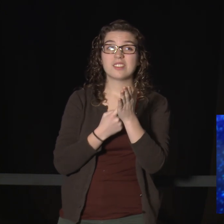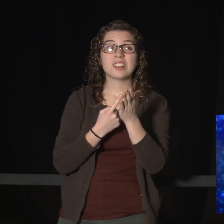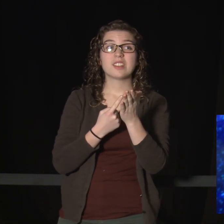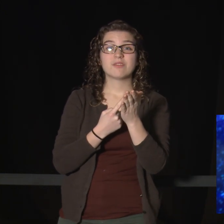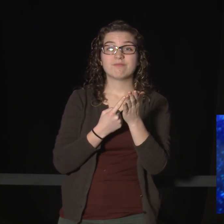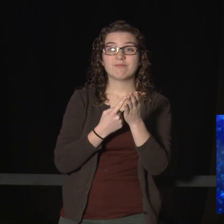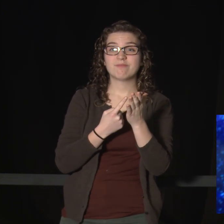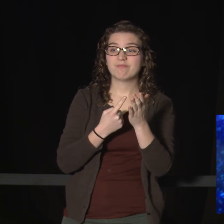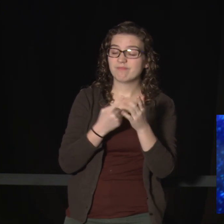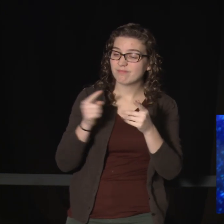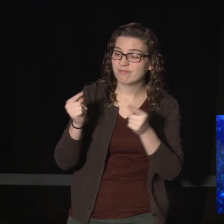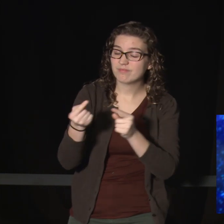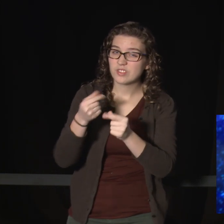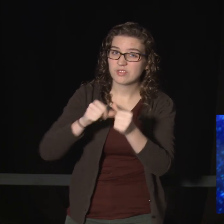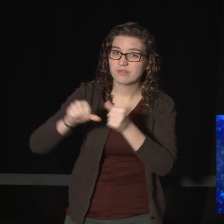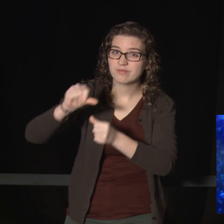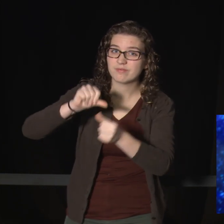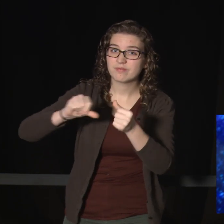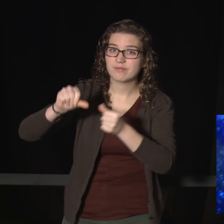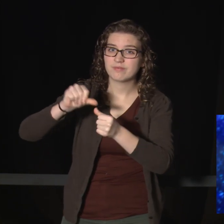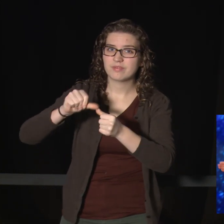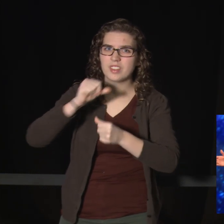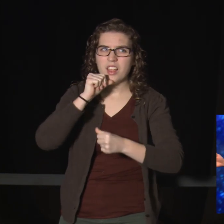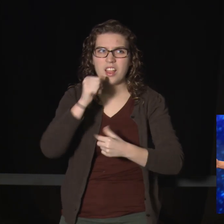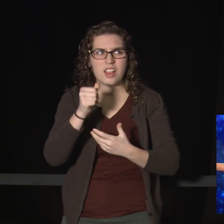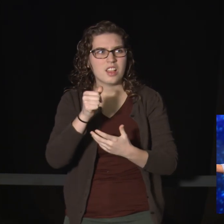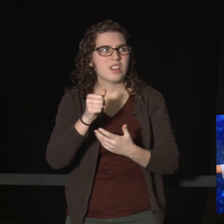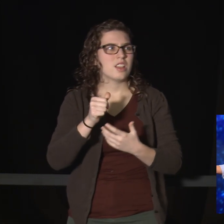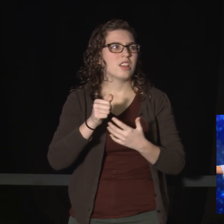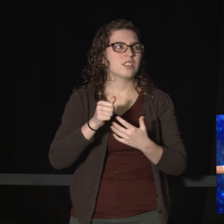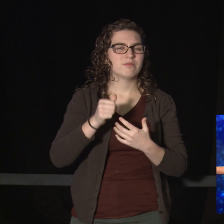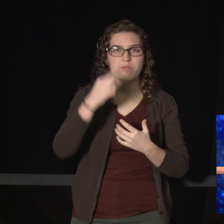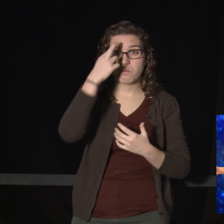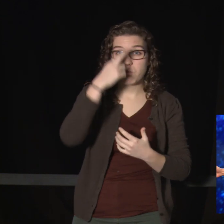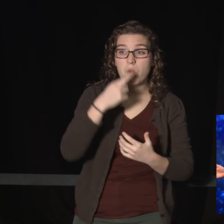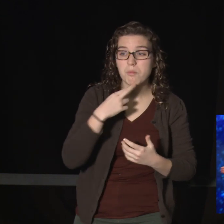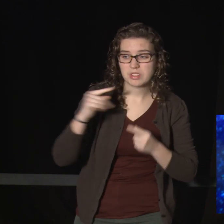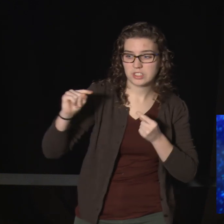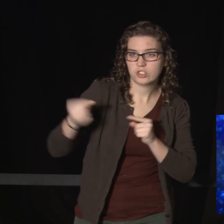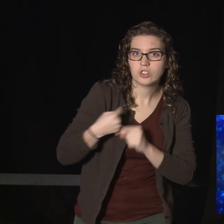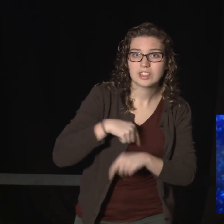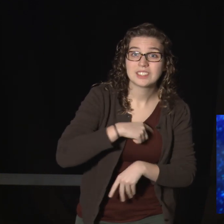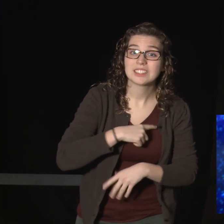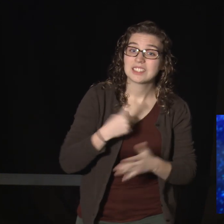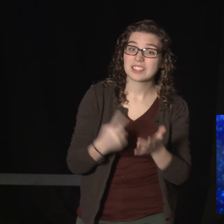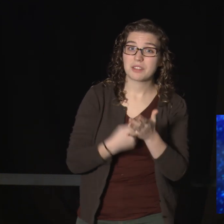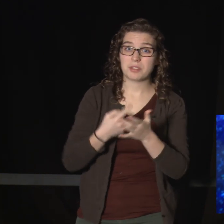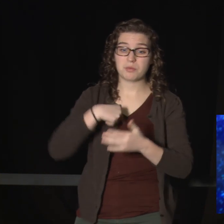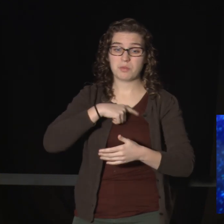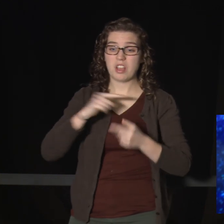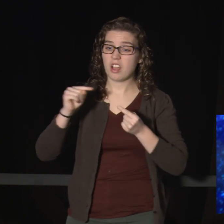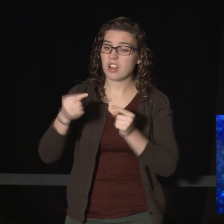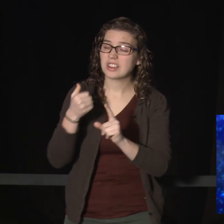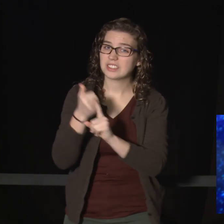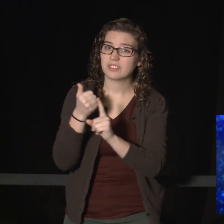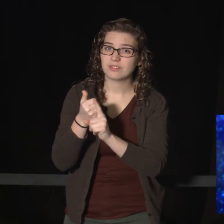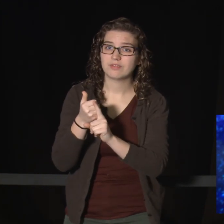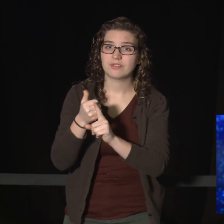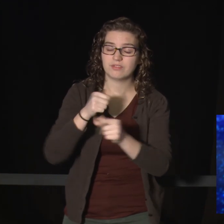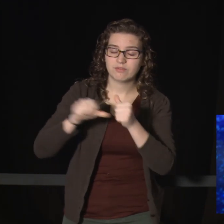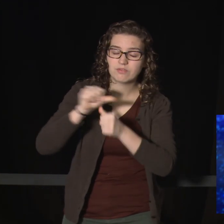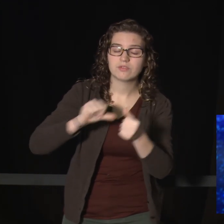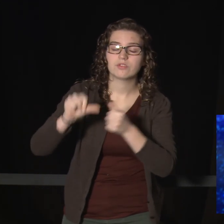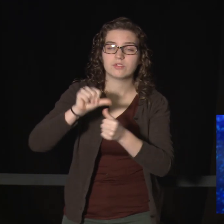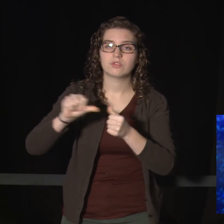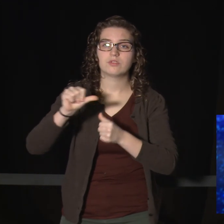other. We do it to each other. It's not even the Romans that do it to us. Sometimes it's we do it to ourselves. We